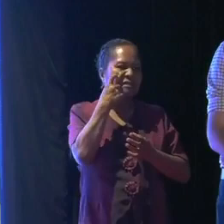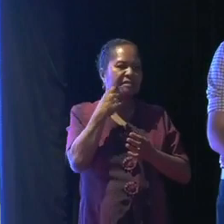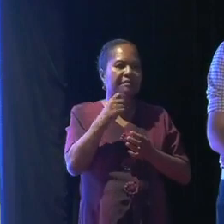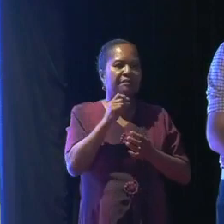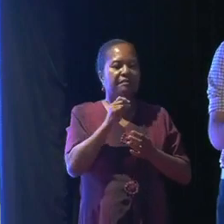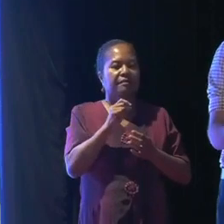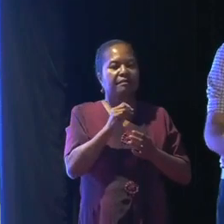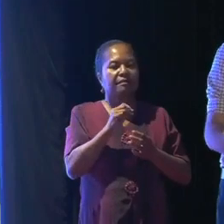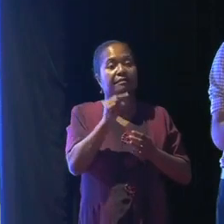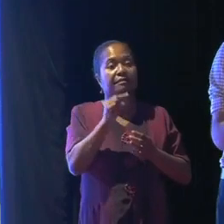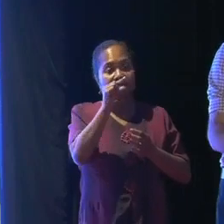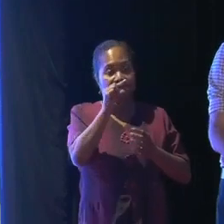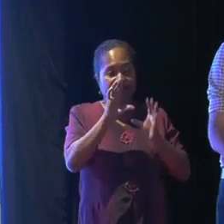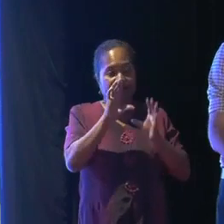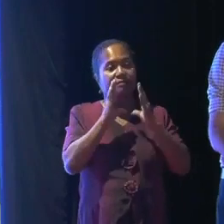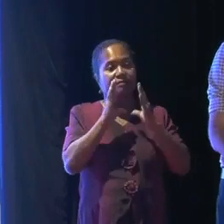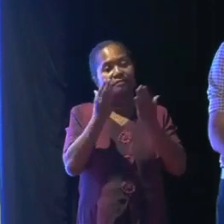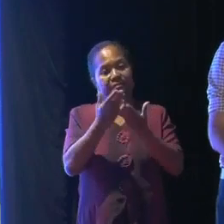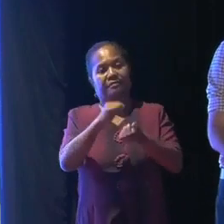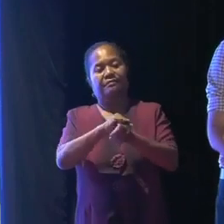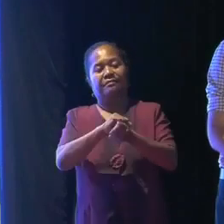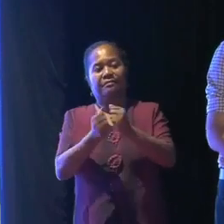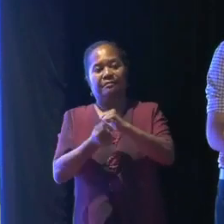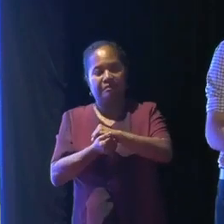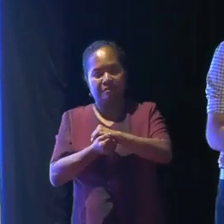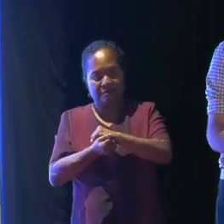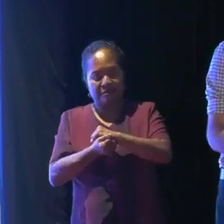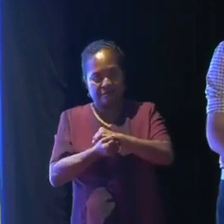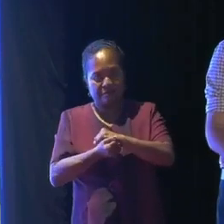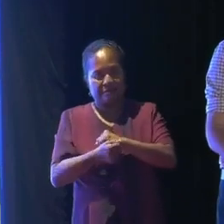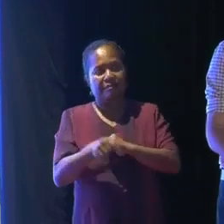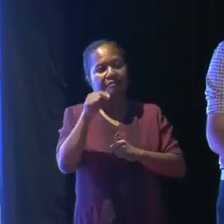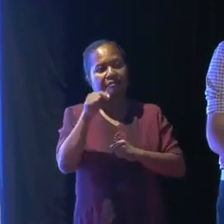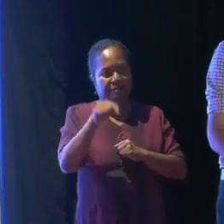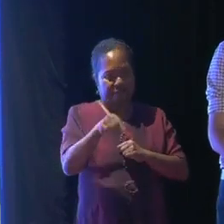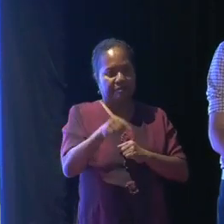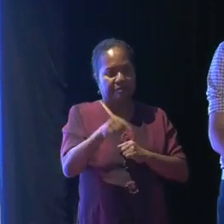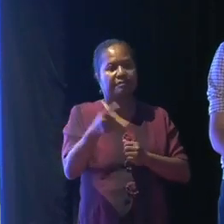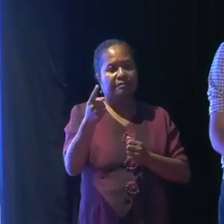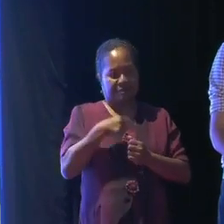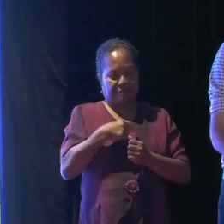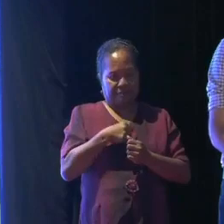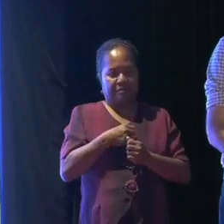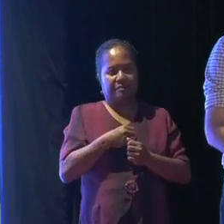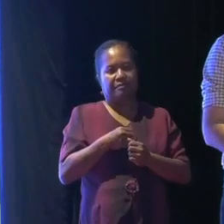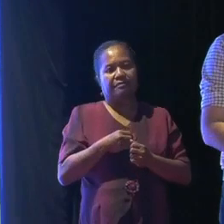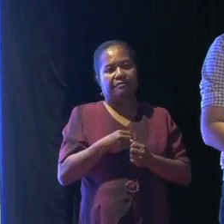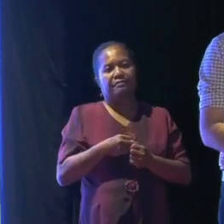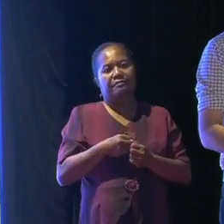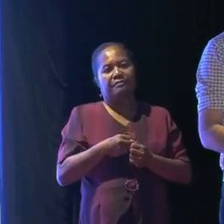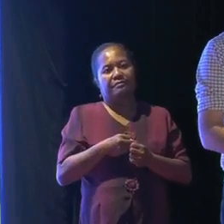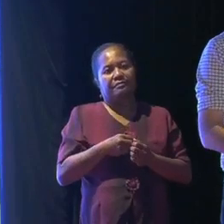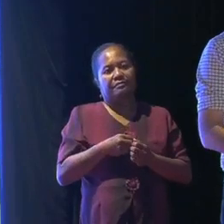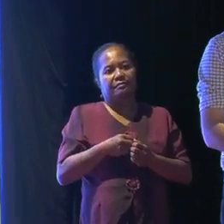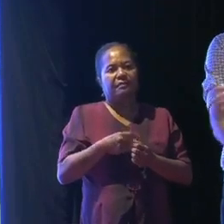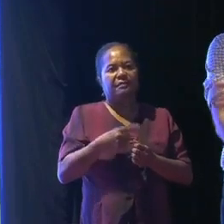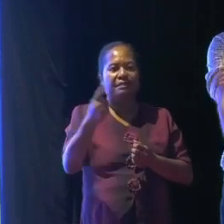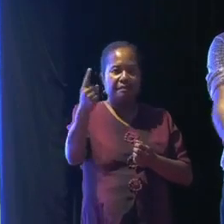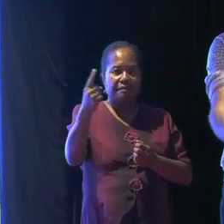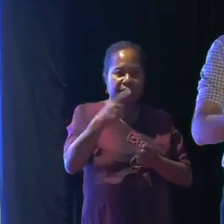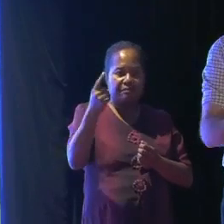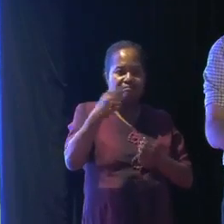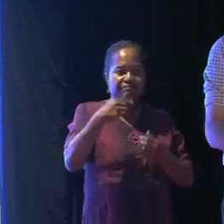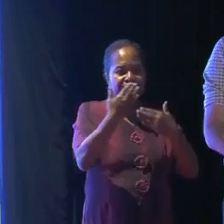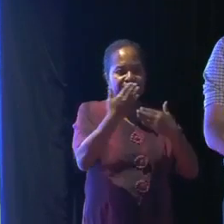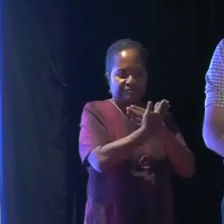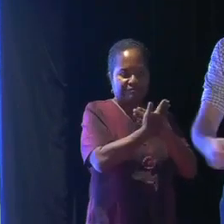of companies and individuals around PNG, but this is coming very, very soon, okay, being turned on for the whole of the